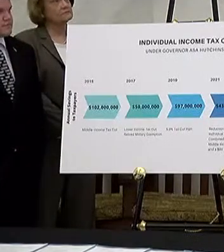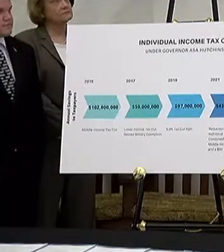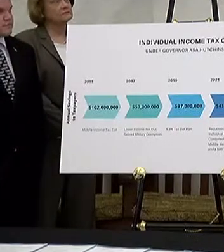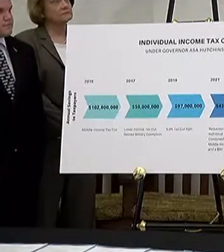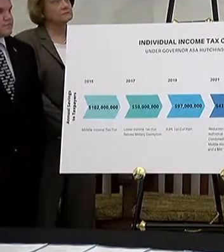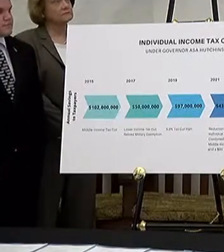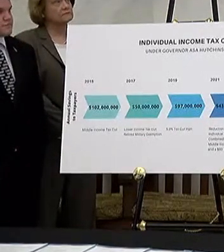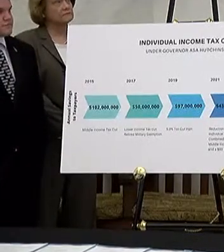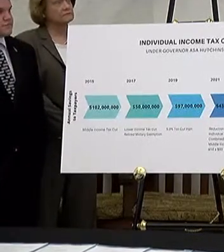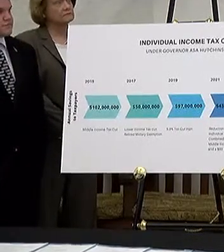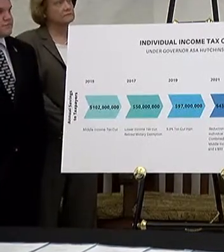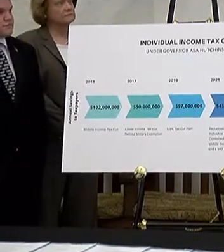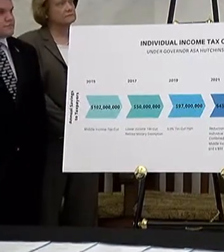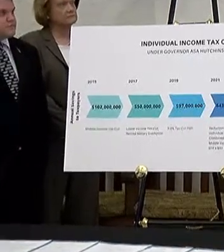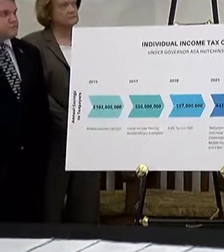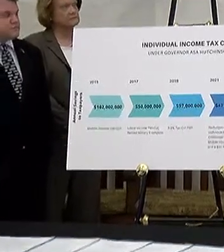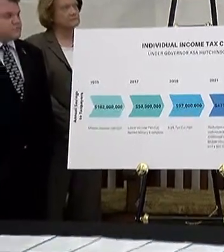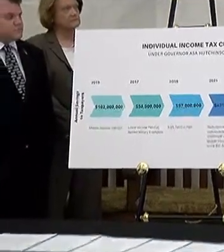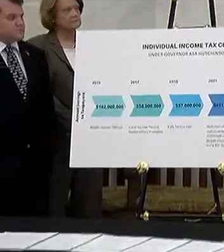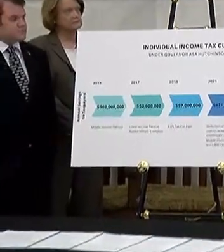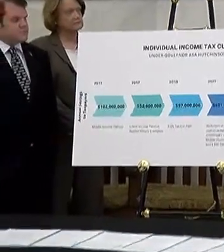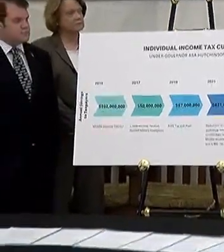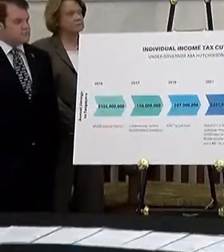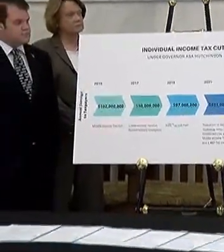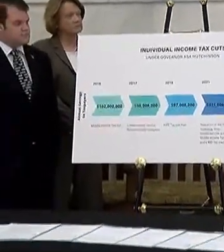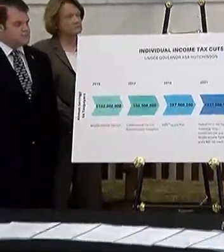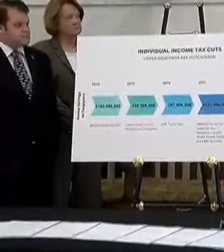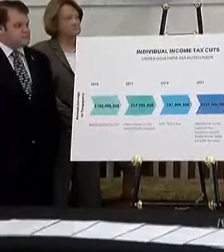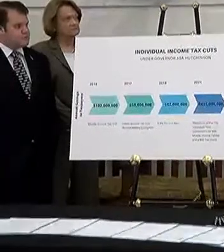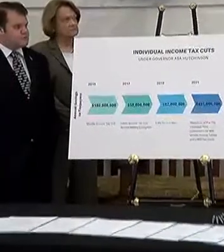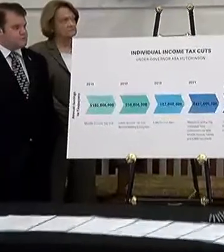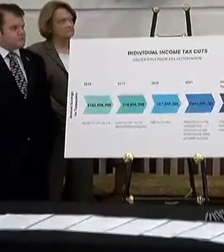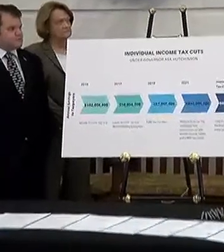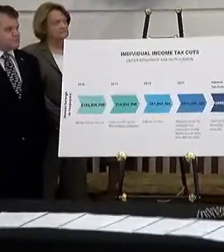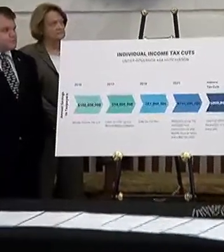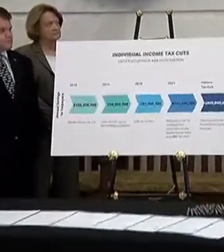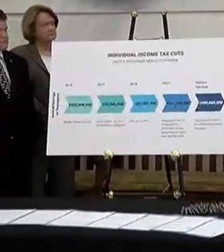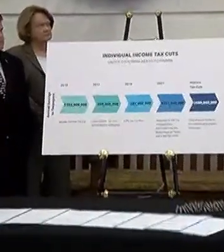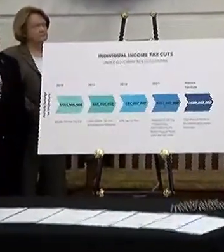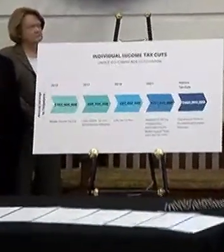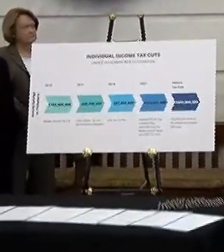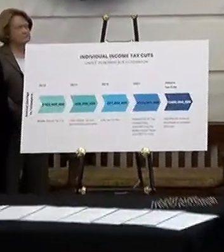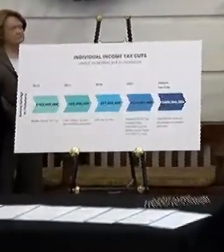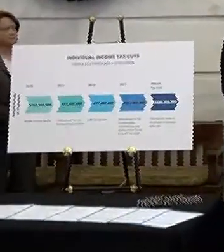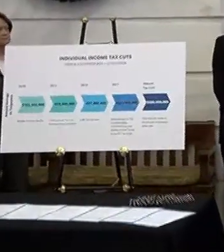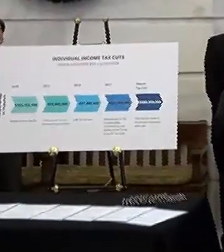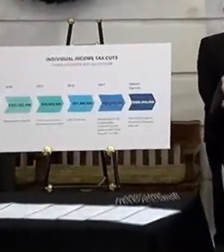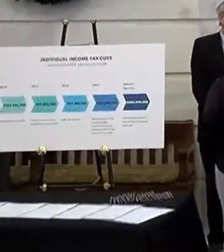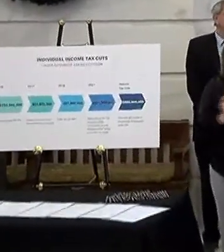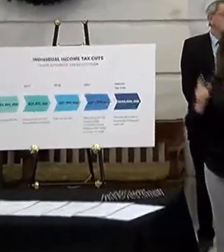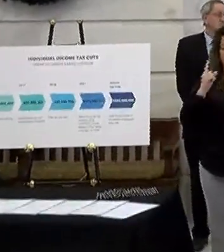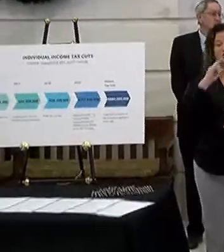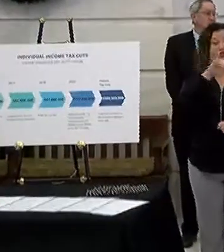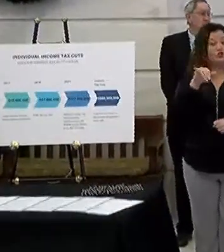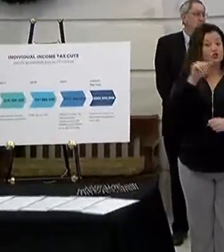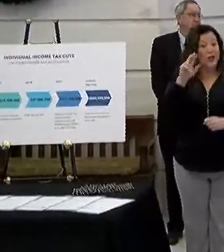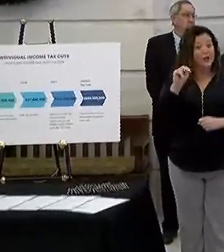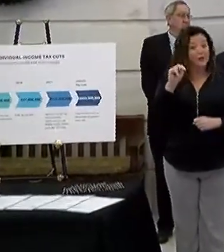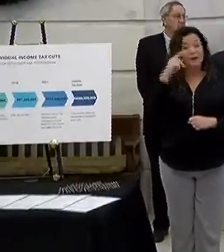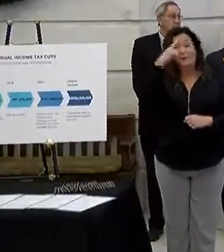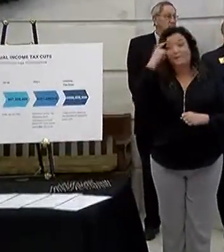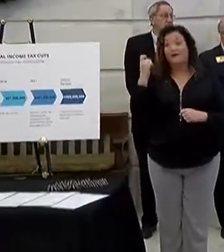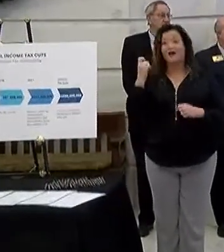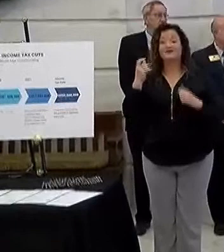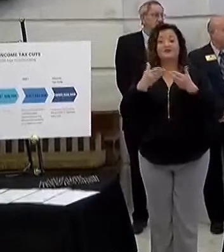at 7%. Now it is at 5.9%. Next January, because of the action of the